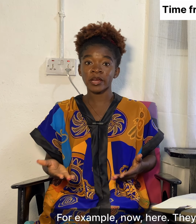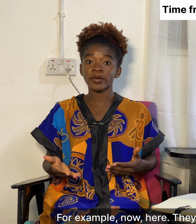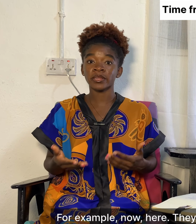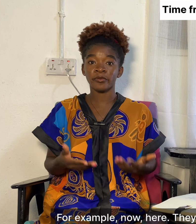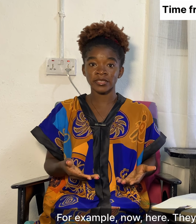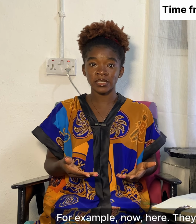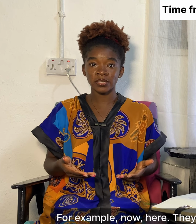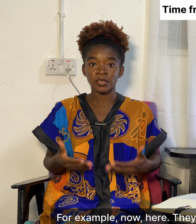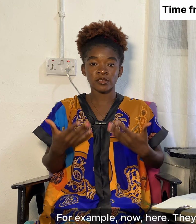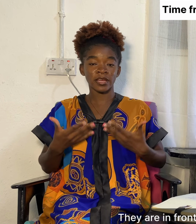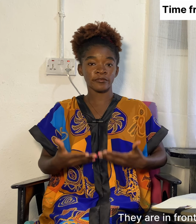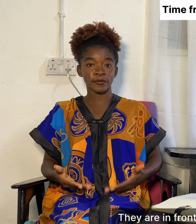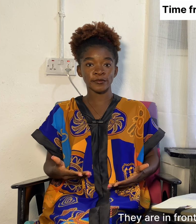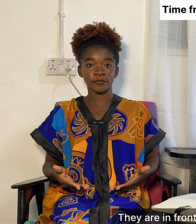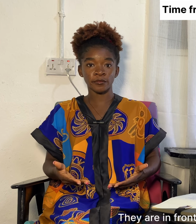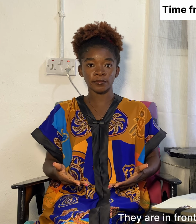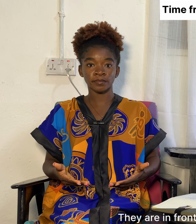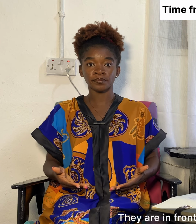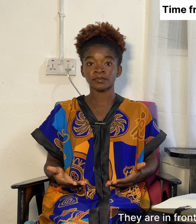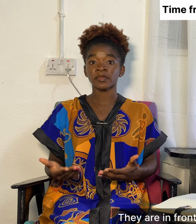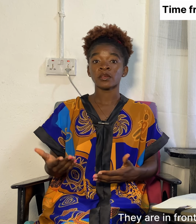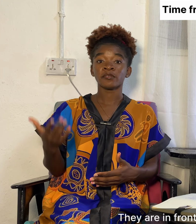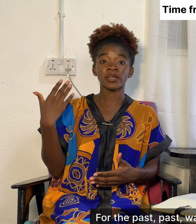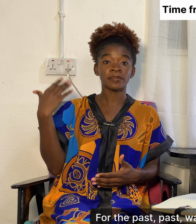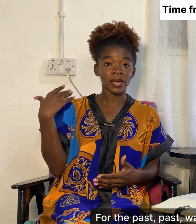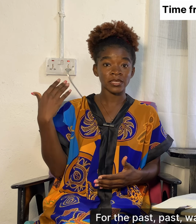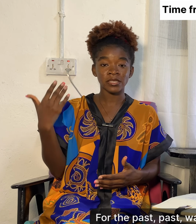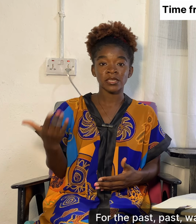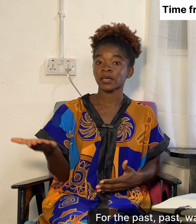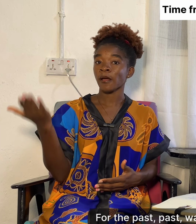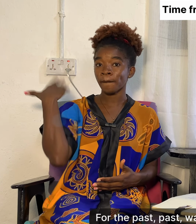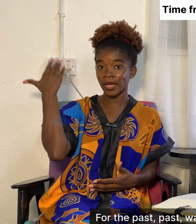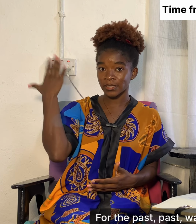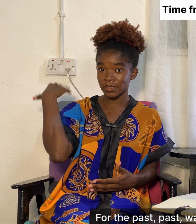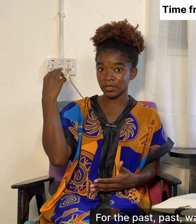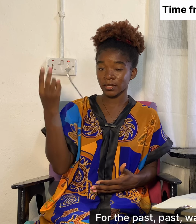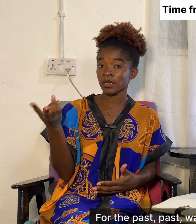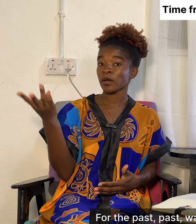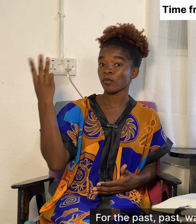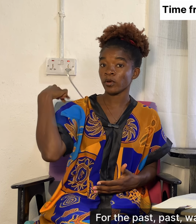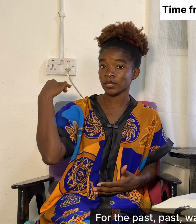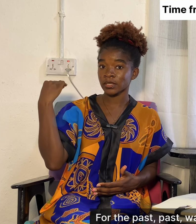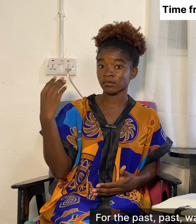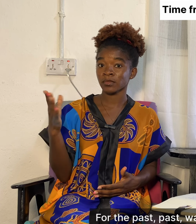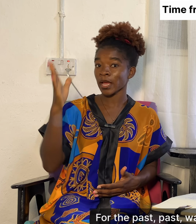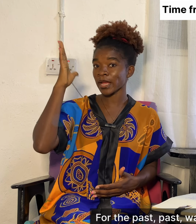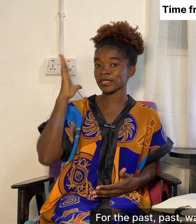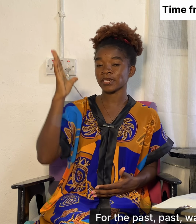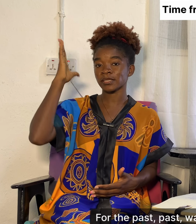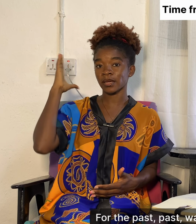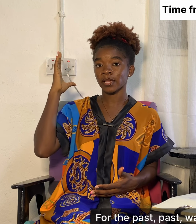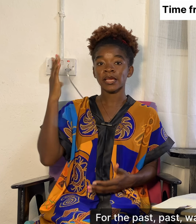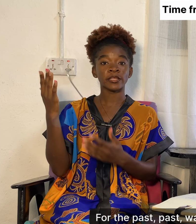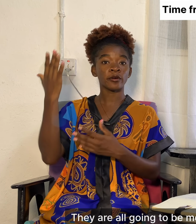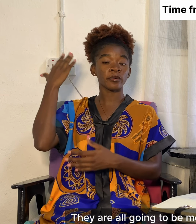in the present, so they are in front of you. For the past, past, was, ancestor, they're all going